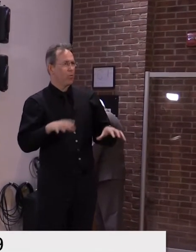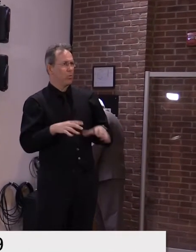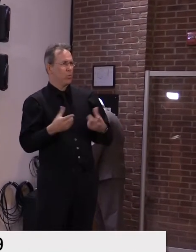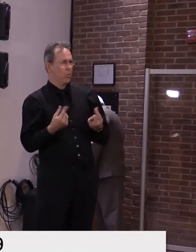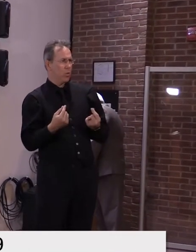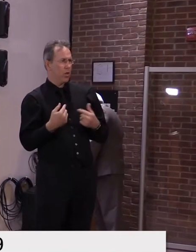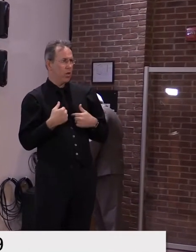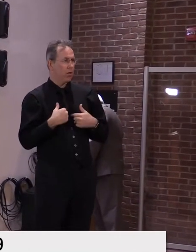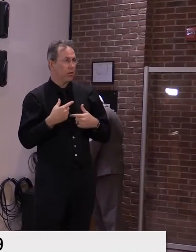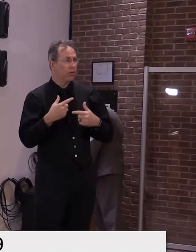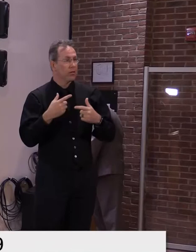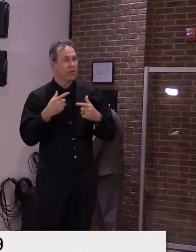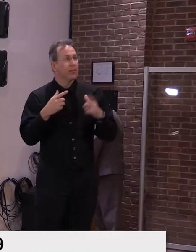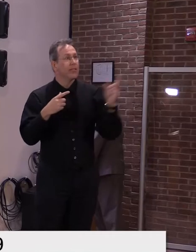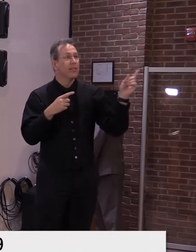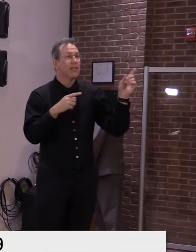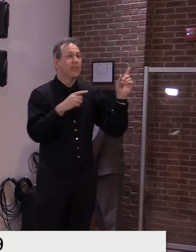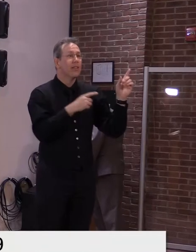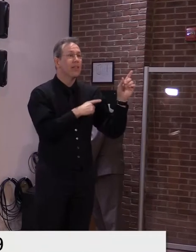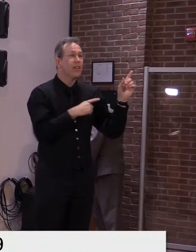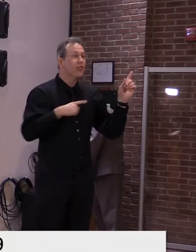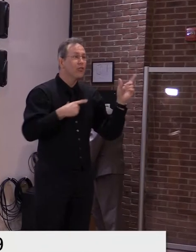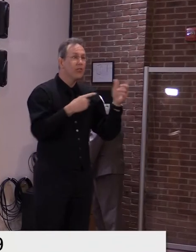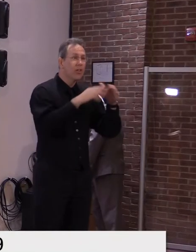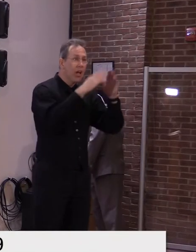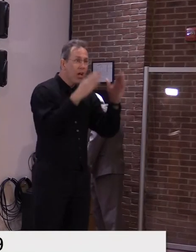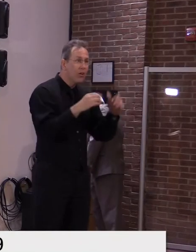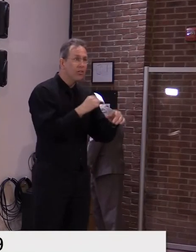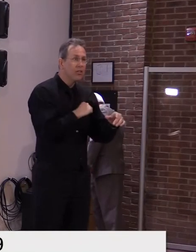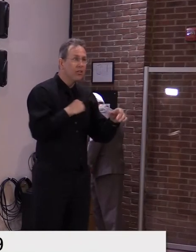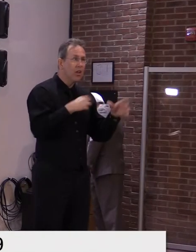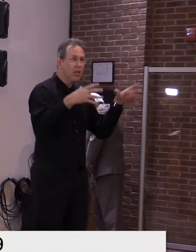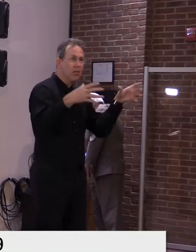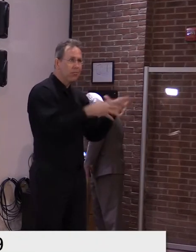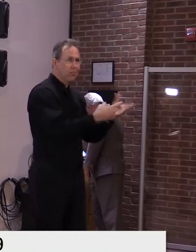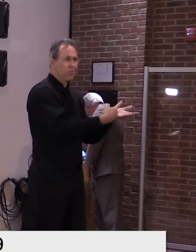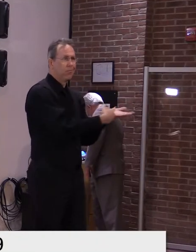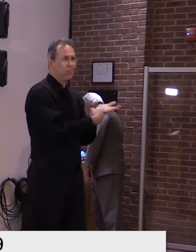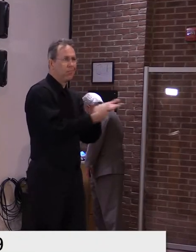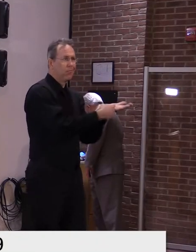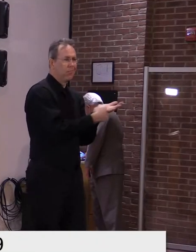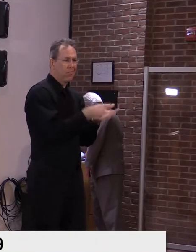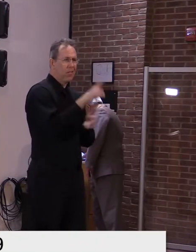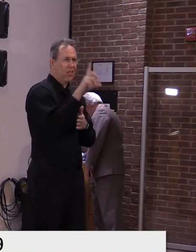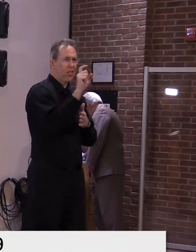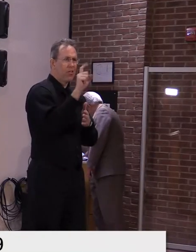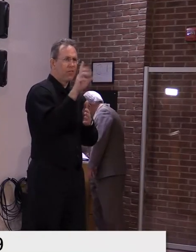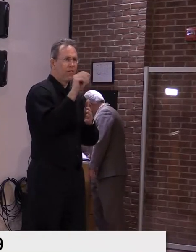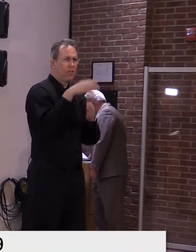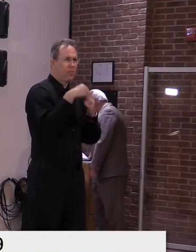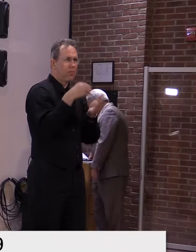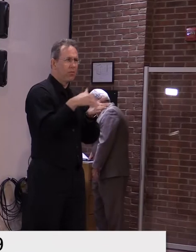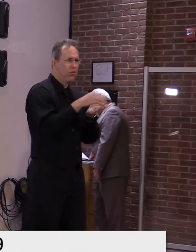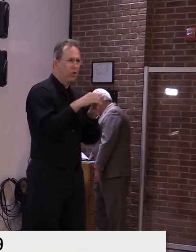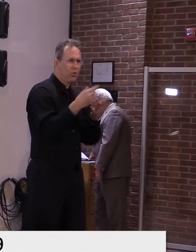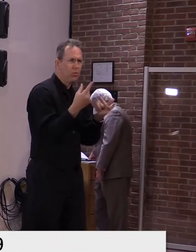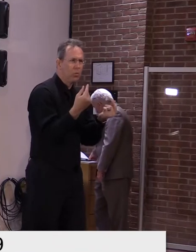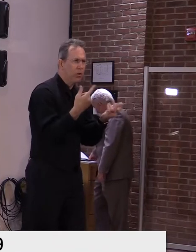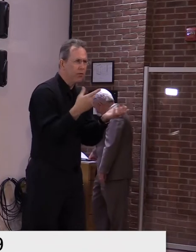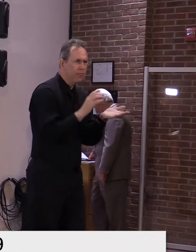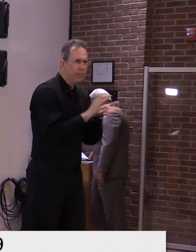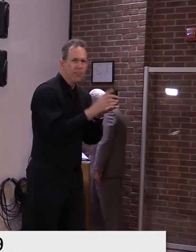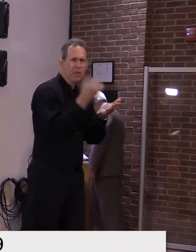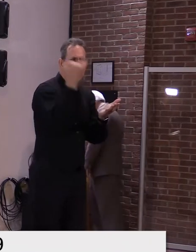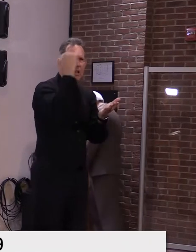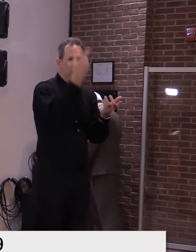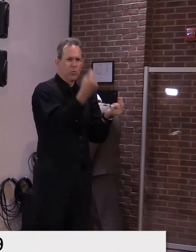Senate and myself to get together to have some sort of idea of what we're going to do.